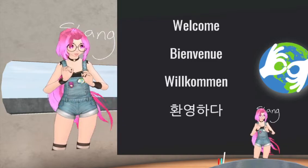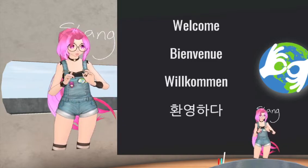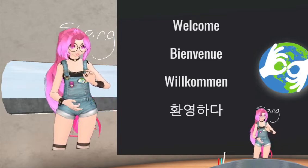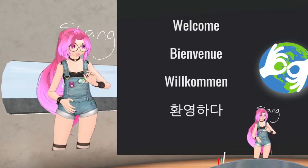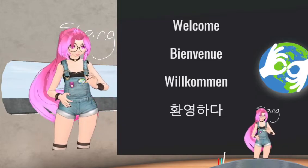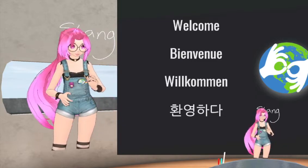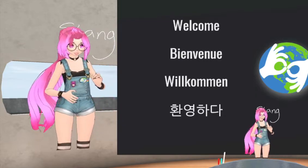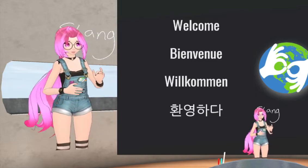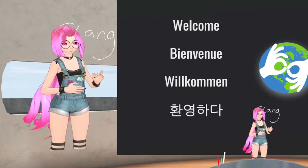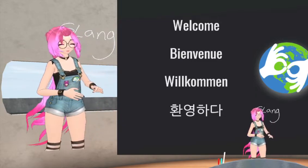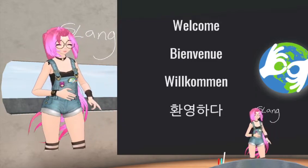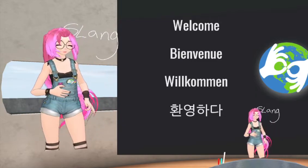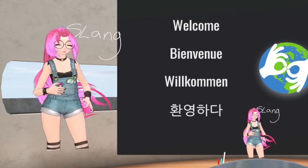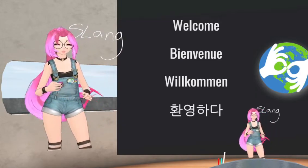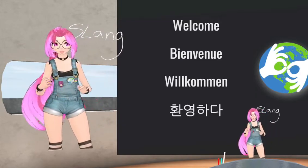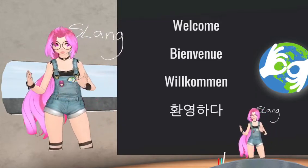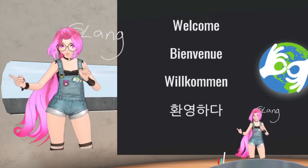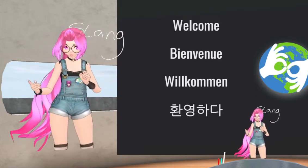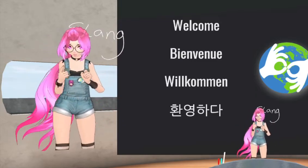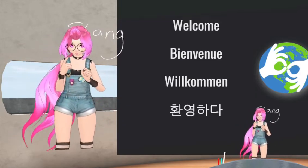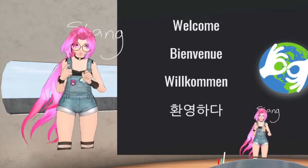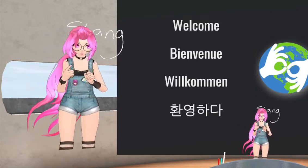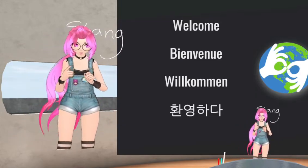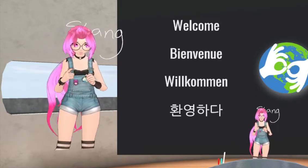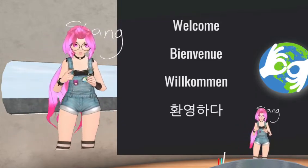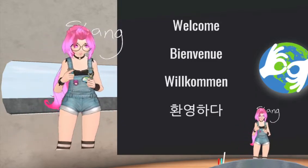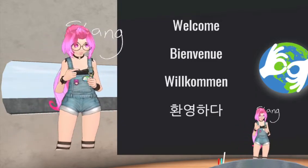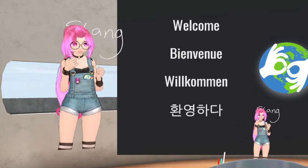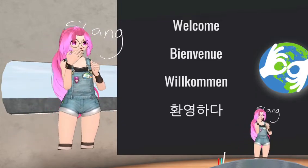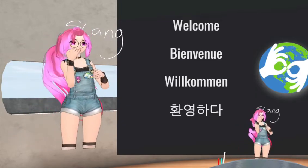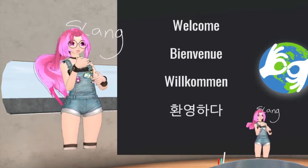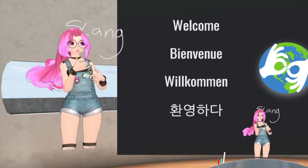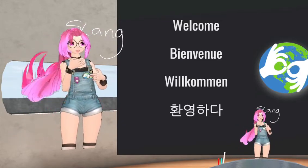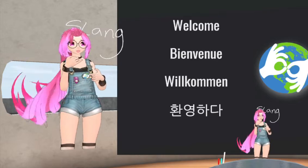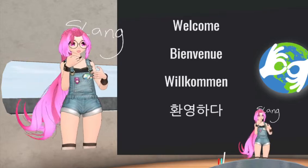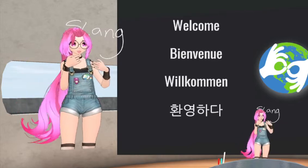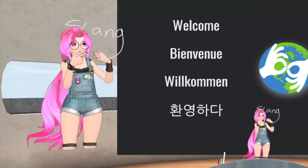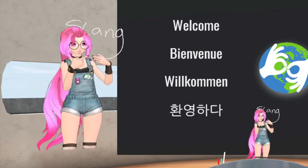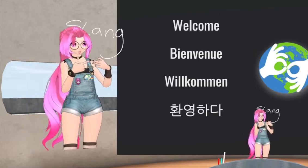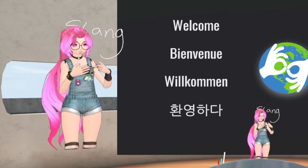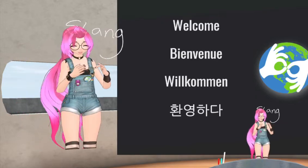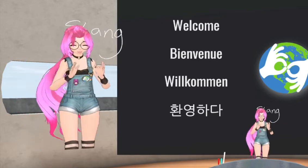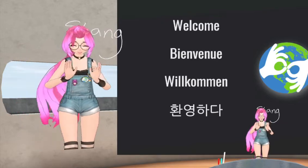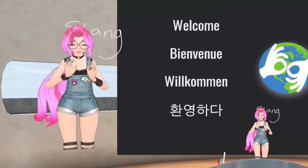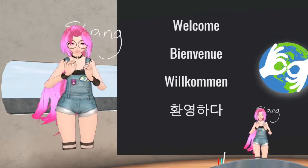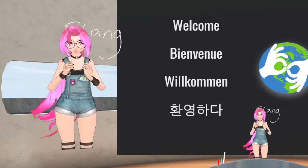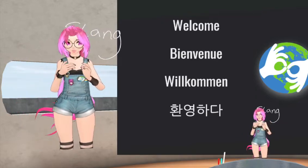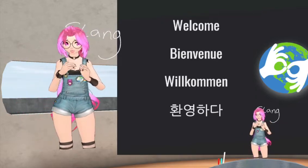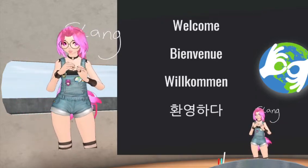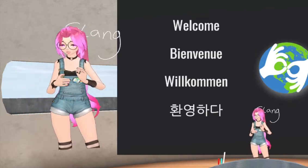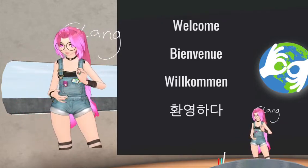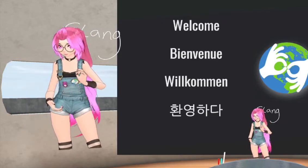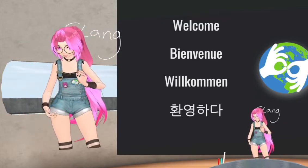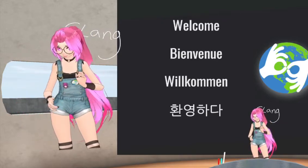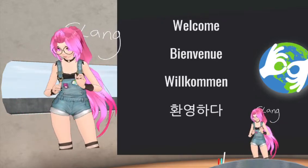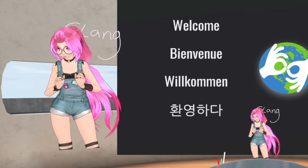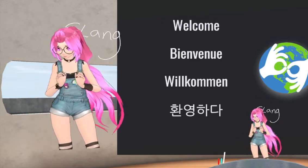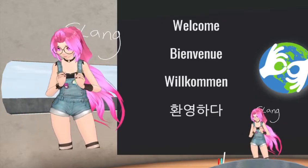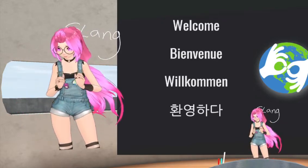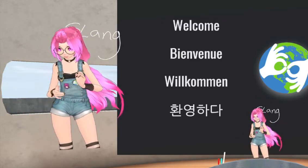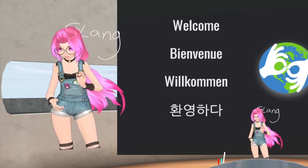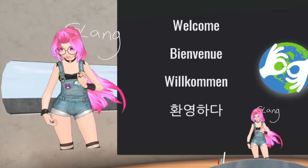has different comfort levels. But I'd say as long as you have a good, genuine intention with any question, if they